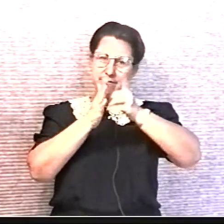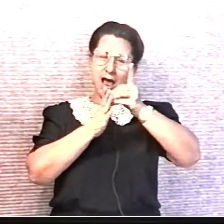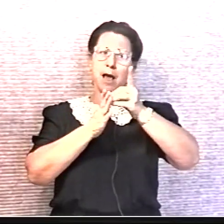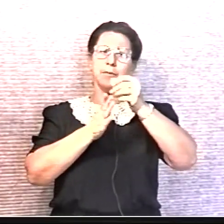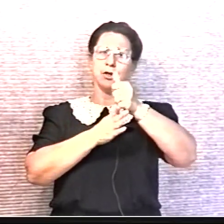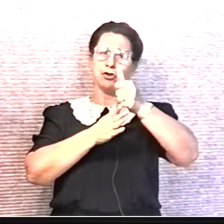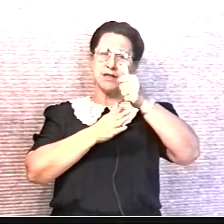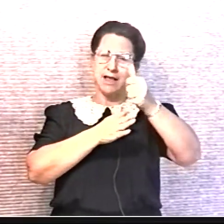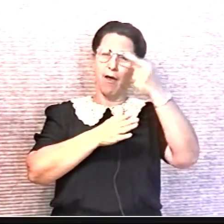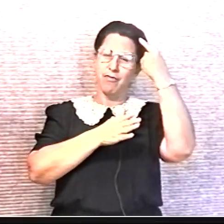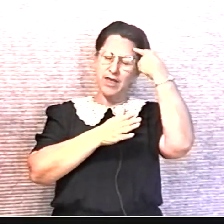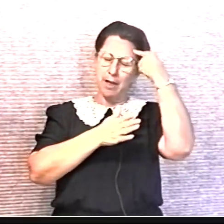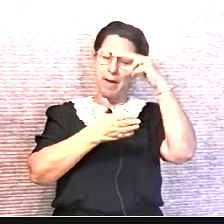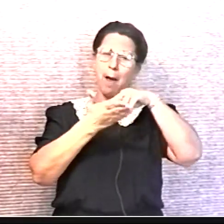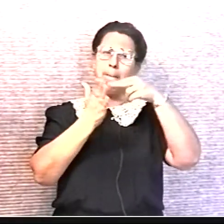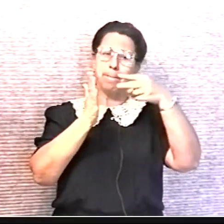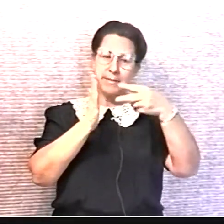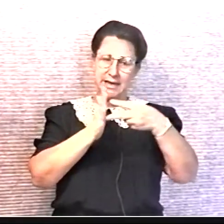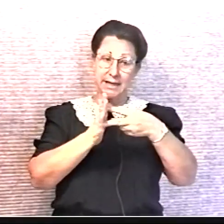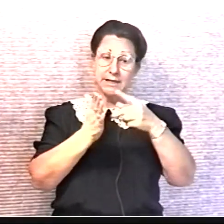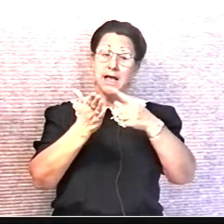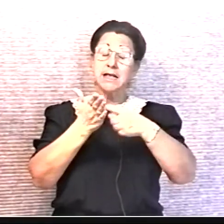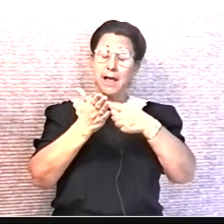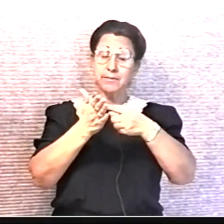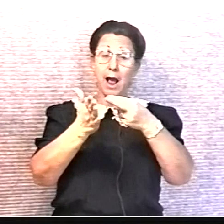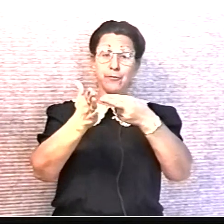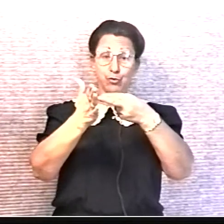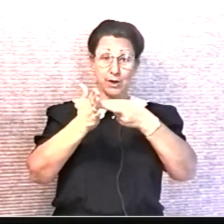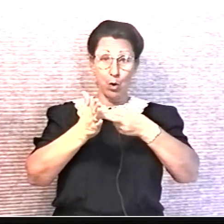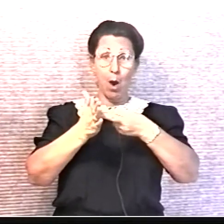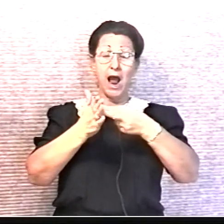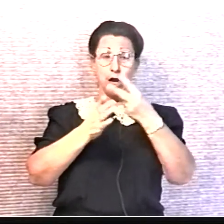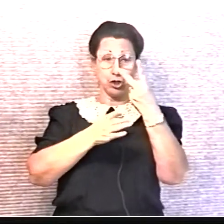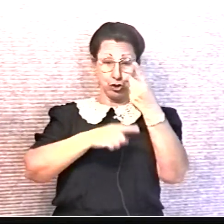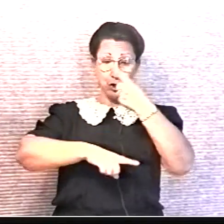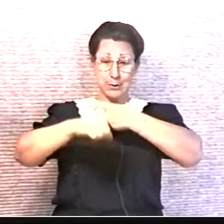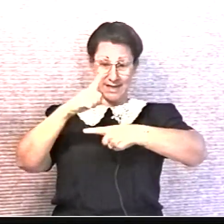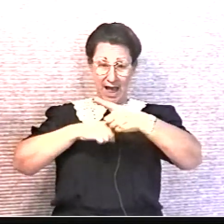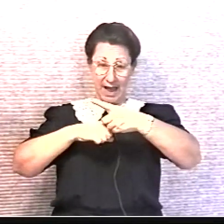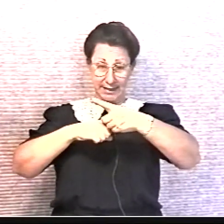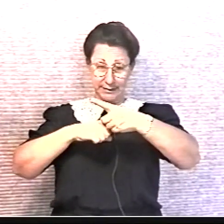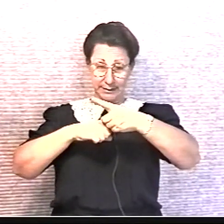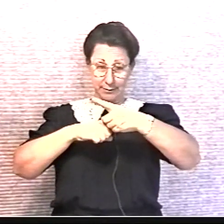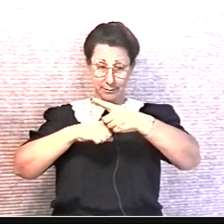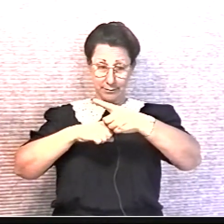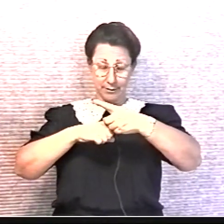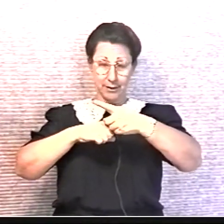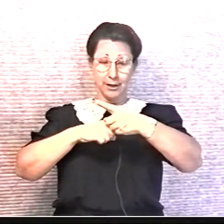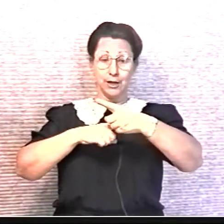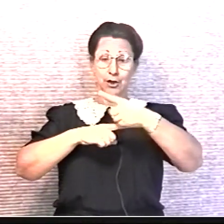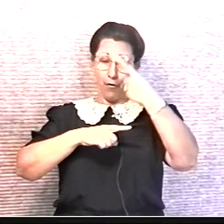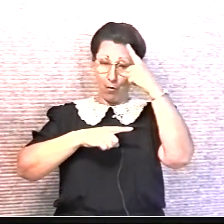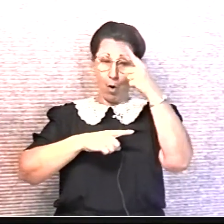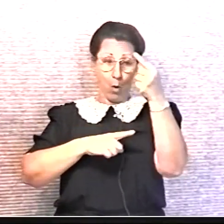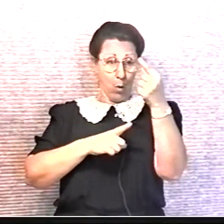develop yourself. Think about meanings. Sometimes you require 2 signs for